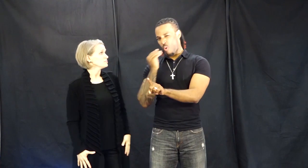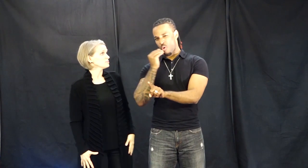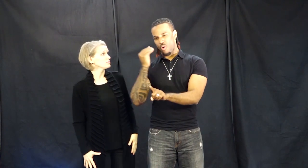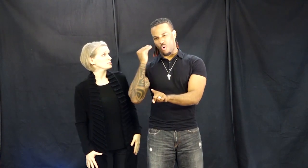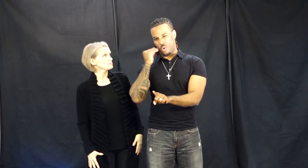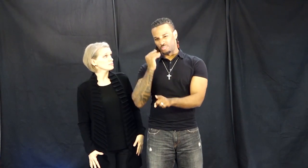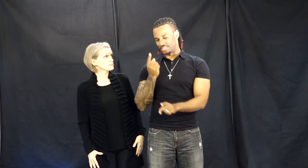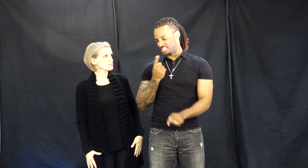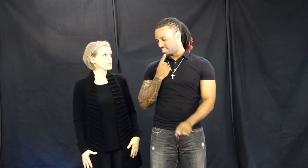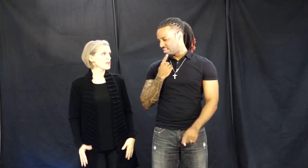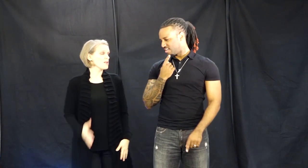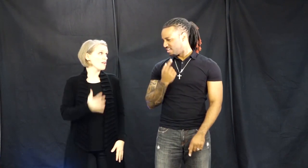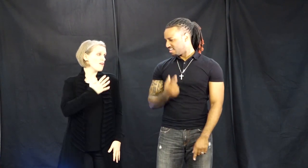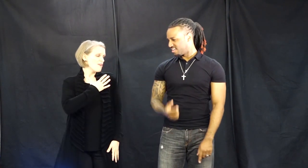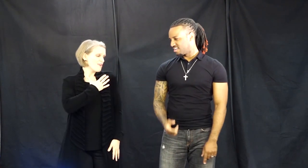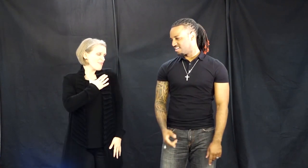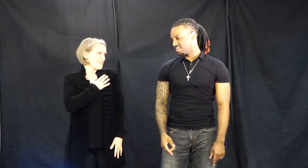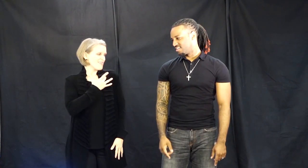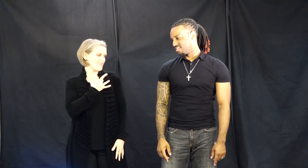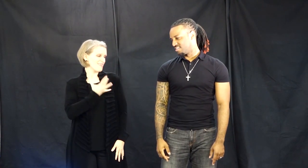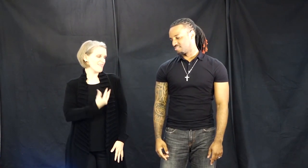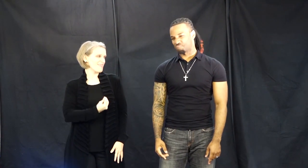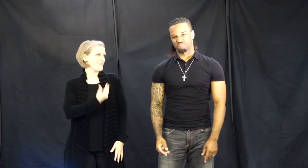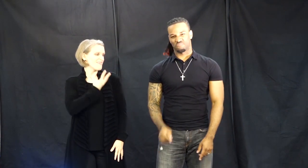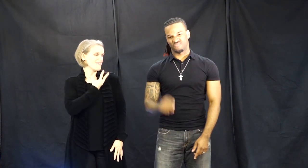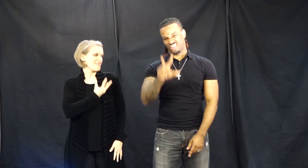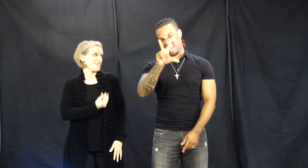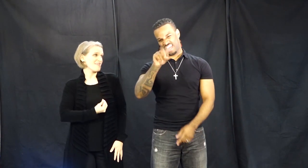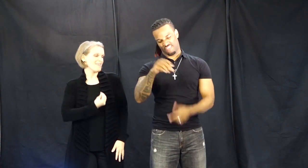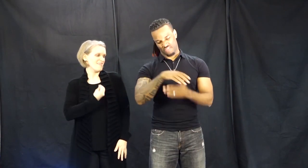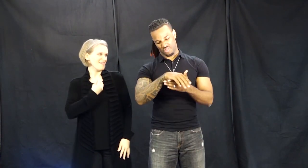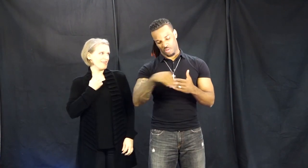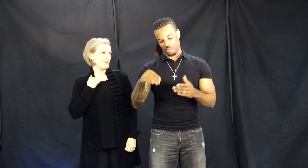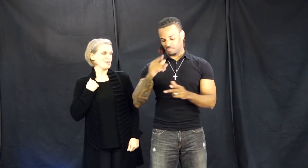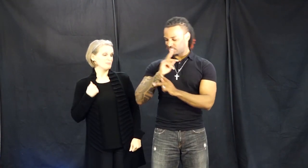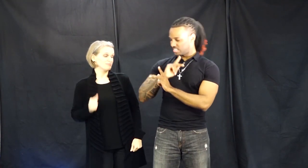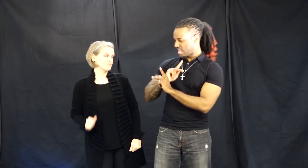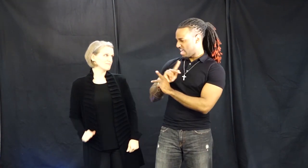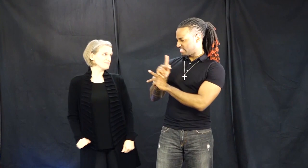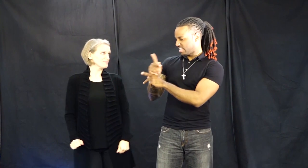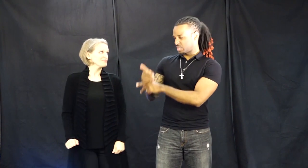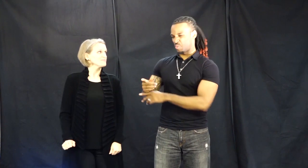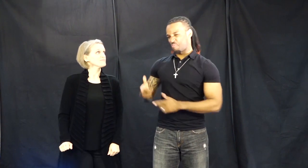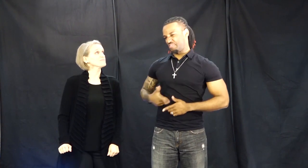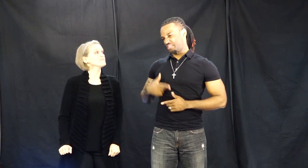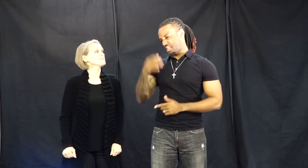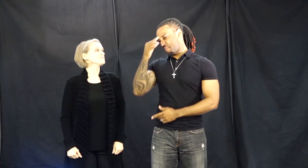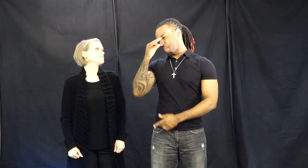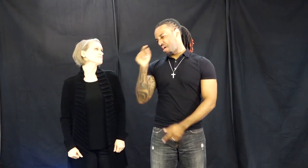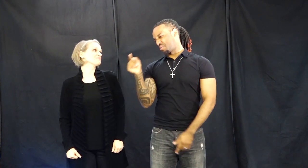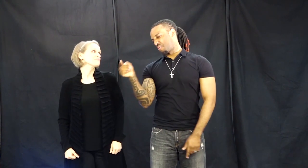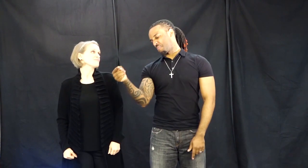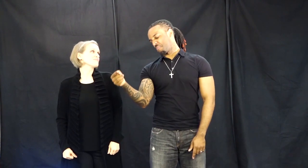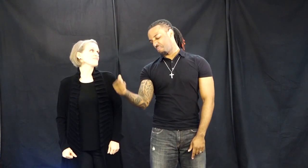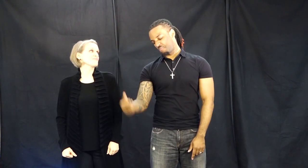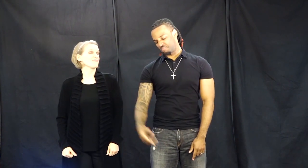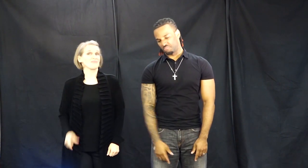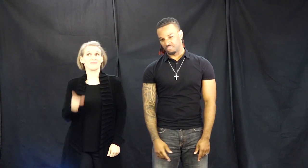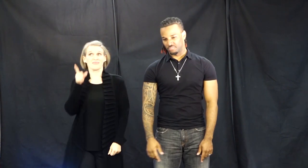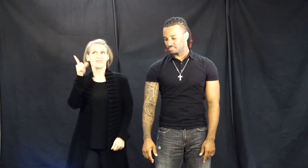walk her home. She said, you're too kind, sir. I gave her $30 that I had socked away. She lived a block away. She said, this